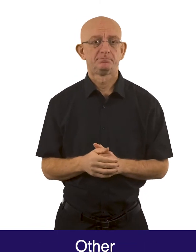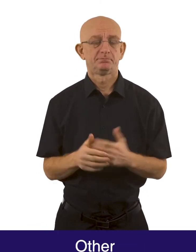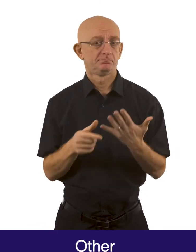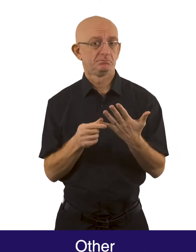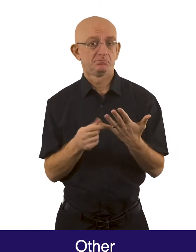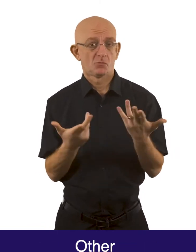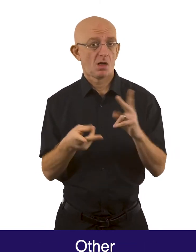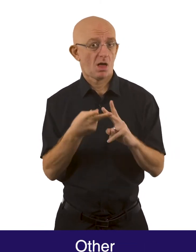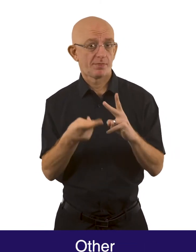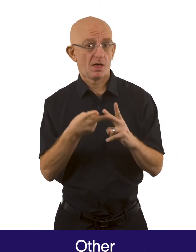Other.